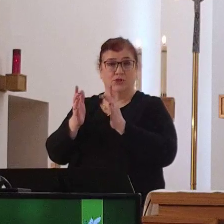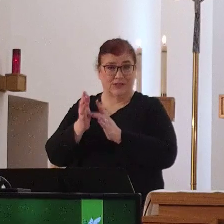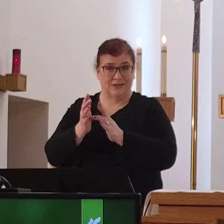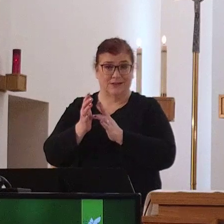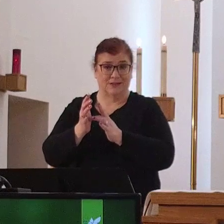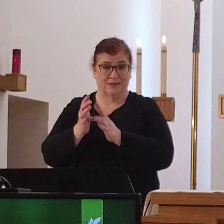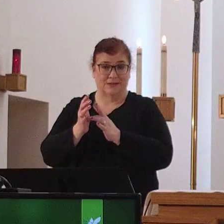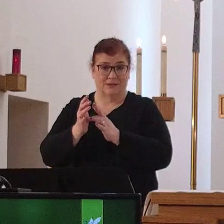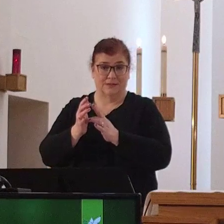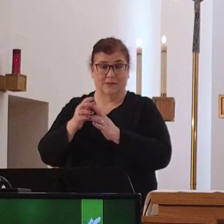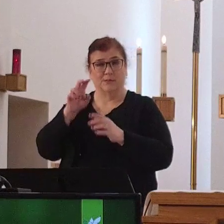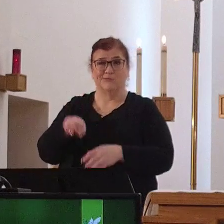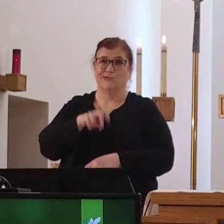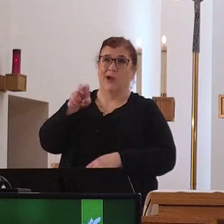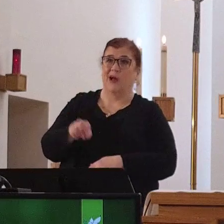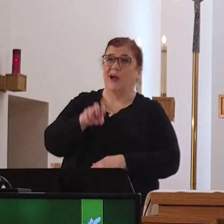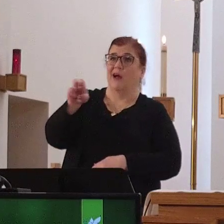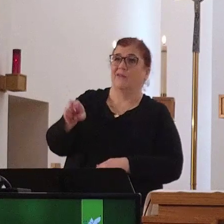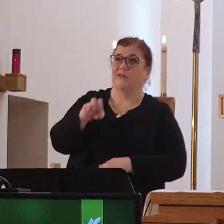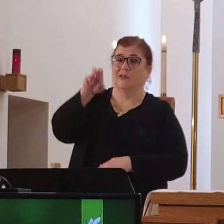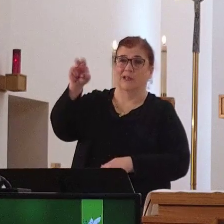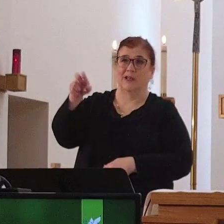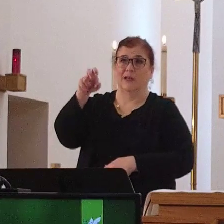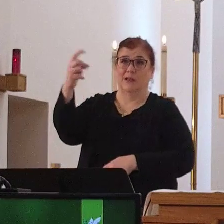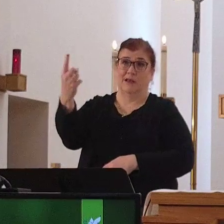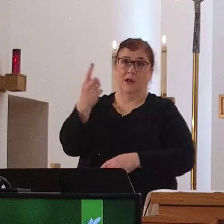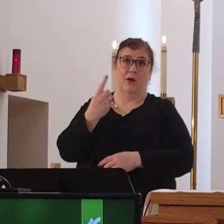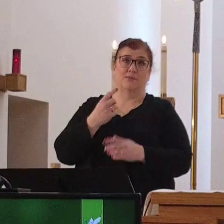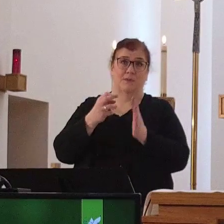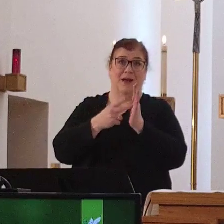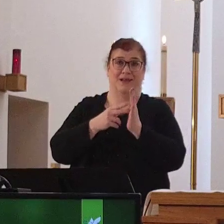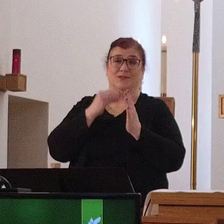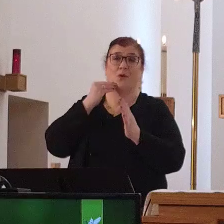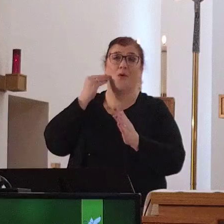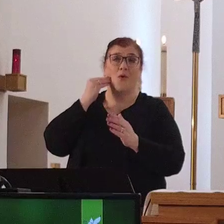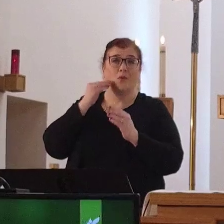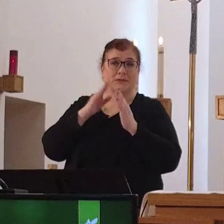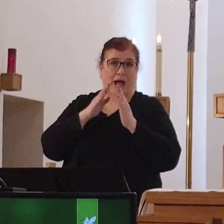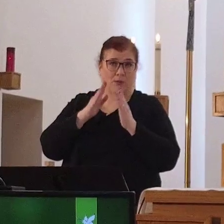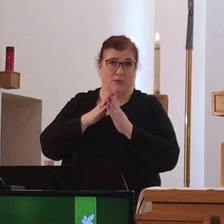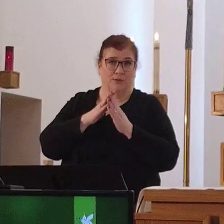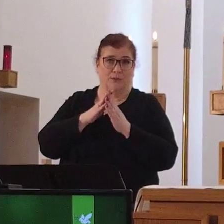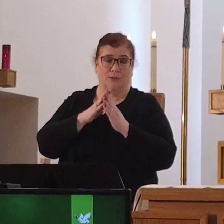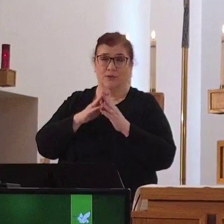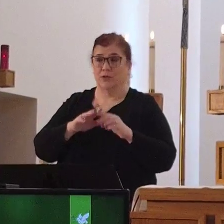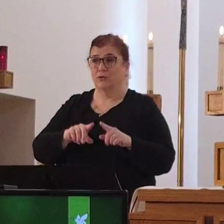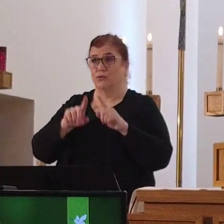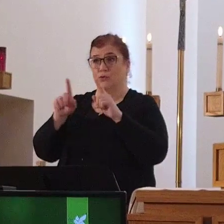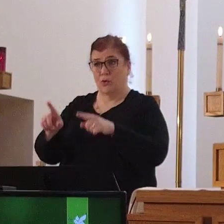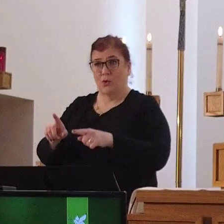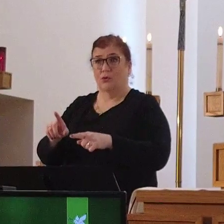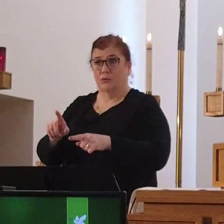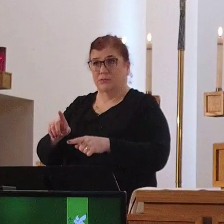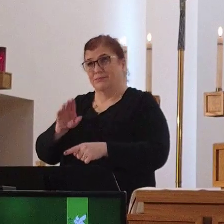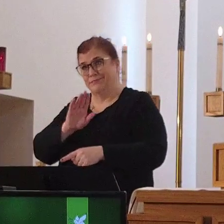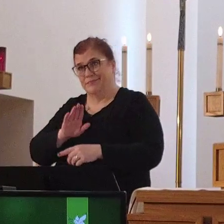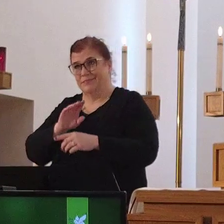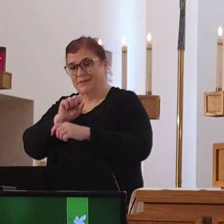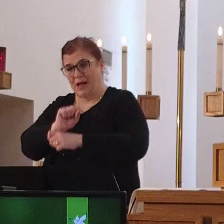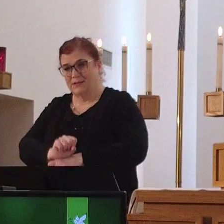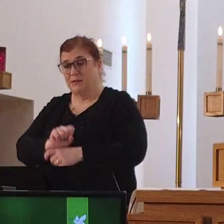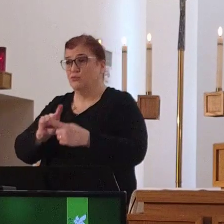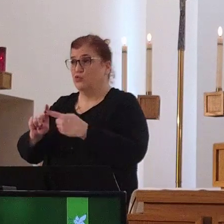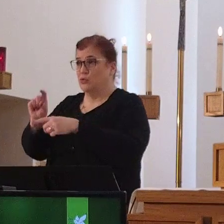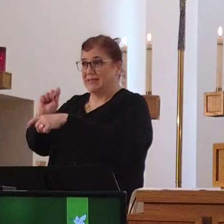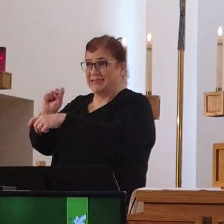Jesus had been traveling and he comes back to his hometown and goes, as was his custom, to